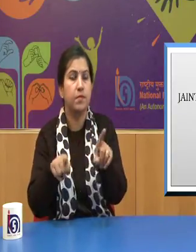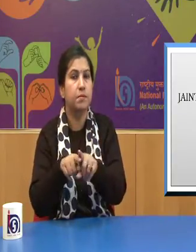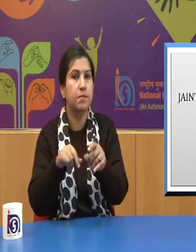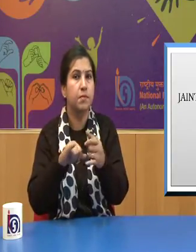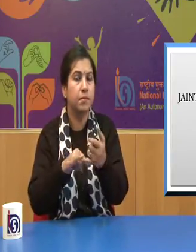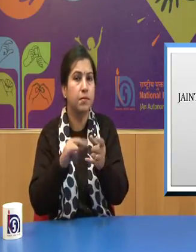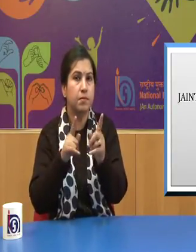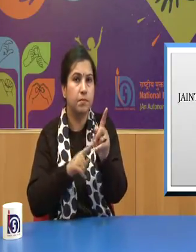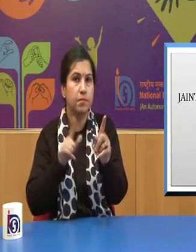Sylhet,